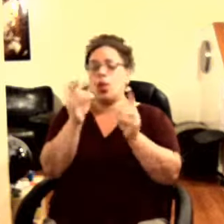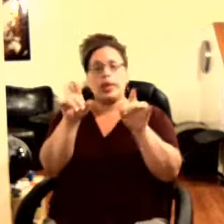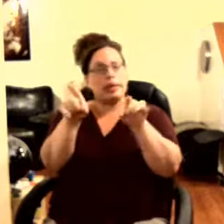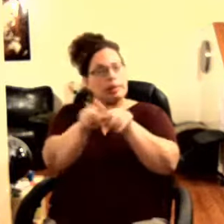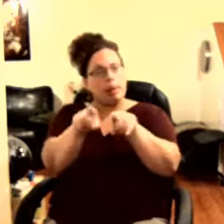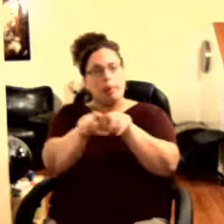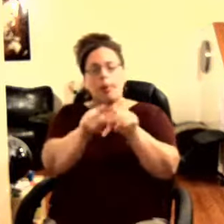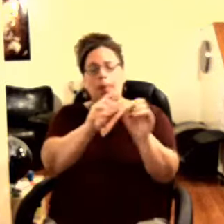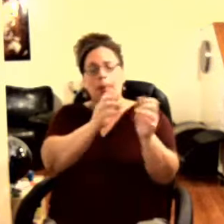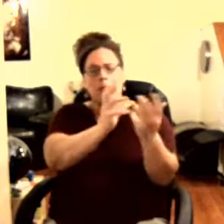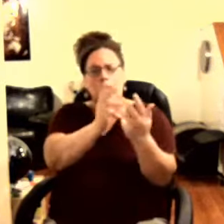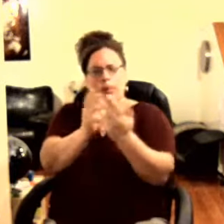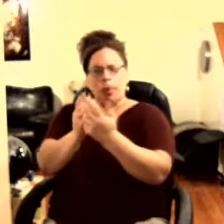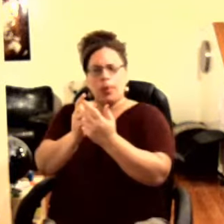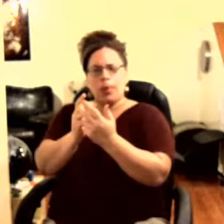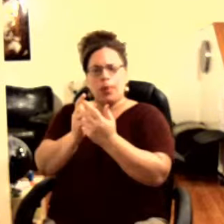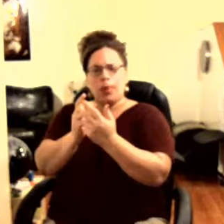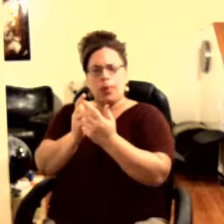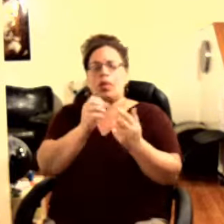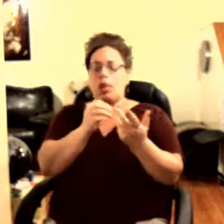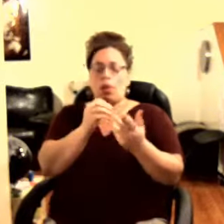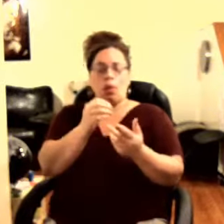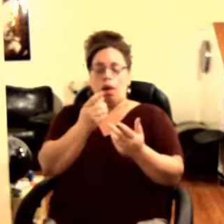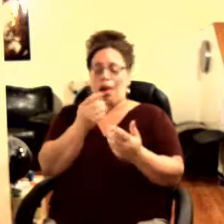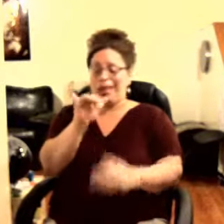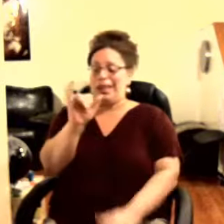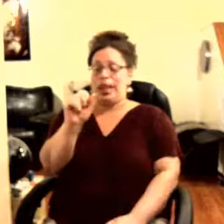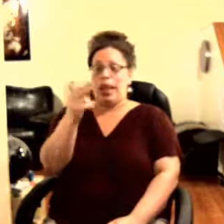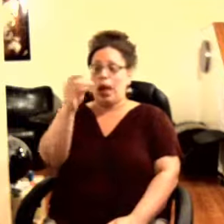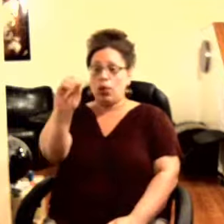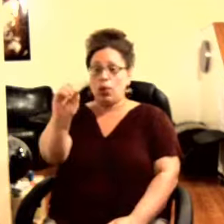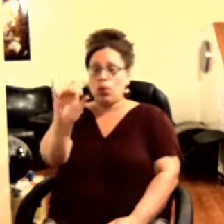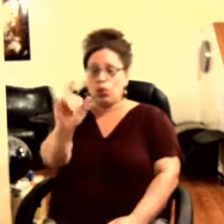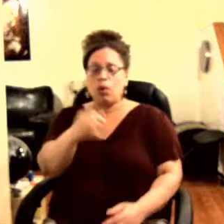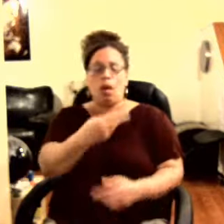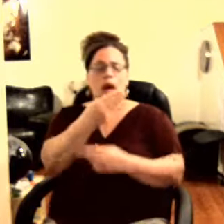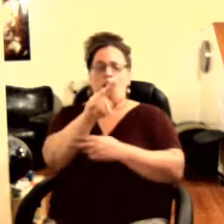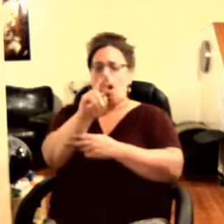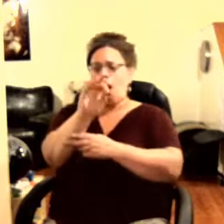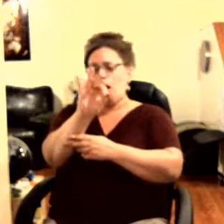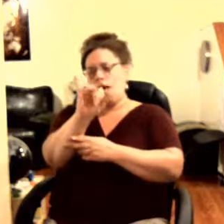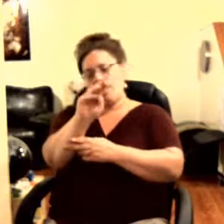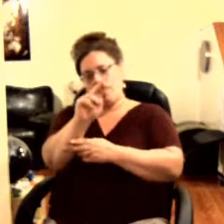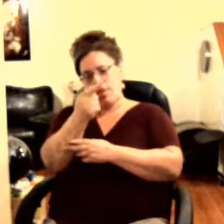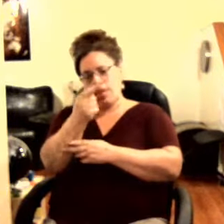is now personalized. Different people get different things. Huffington Post, the Washington Post, New York Times, all flirting